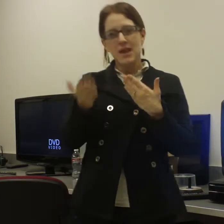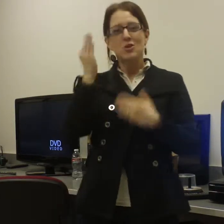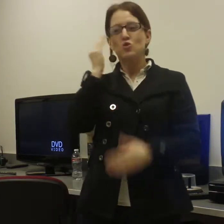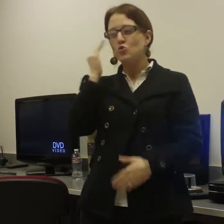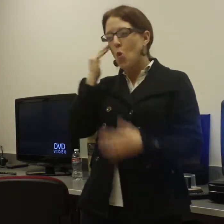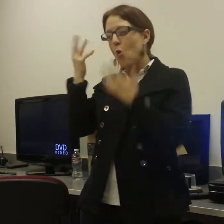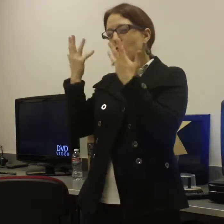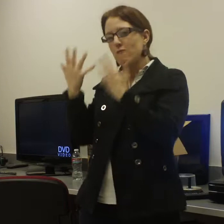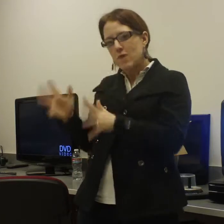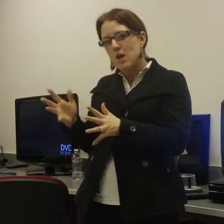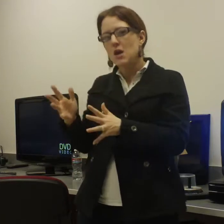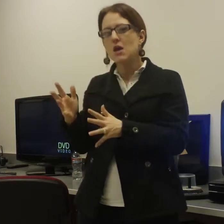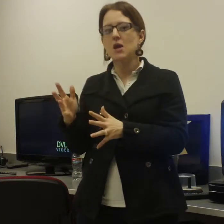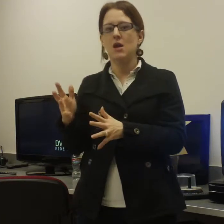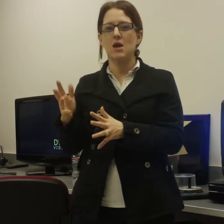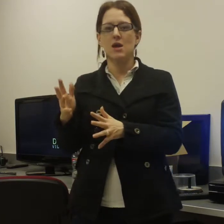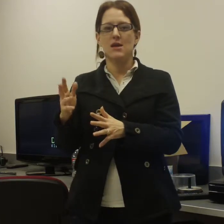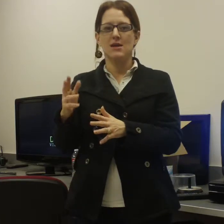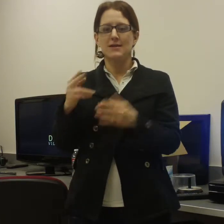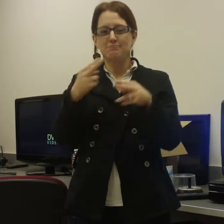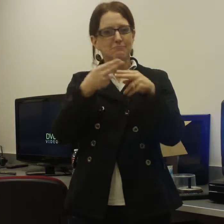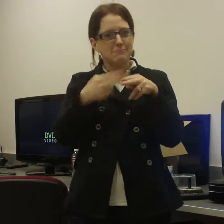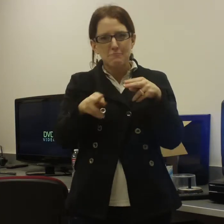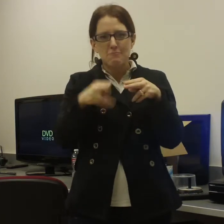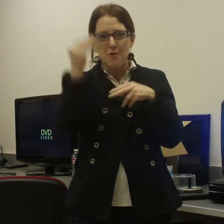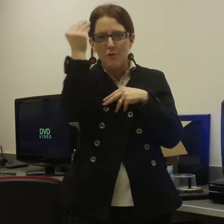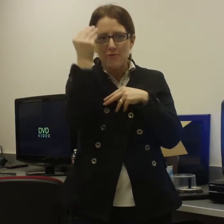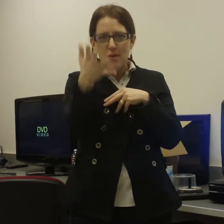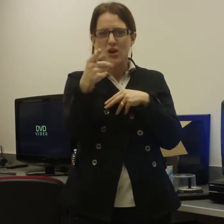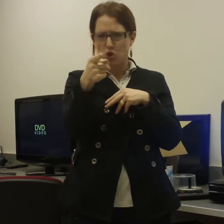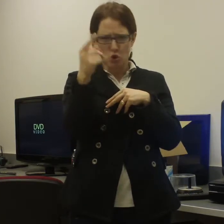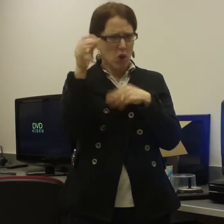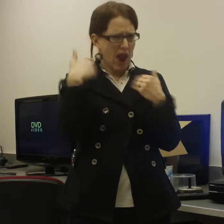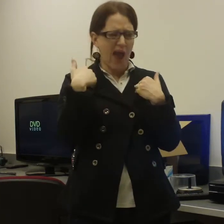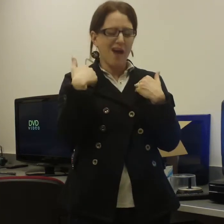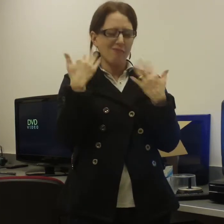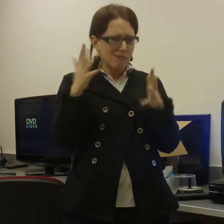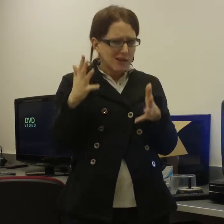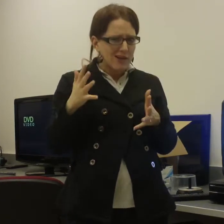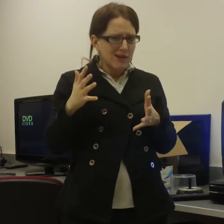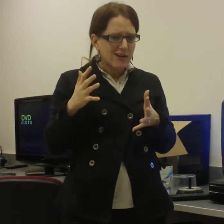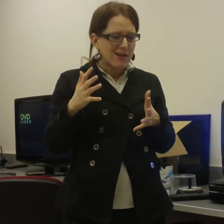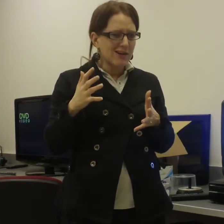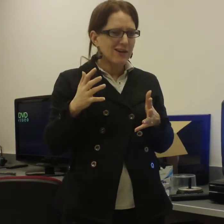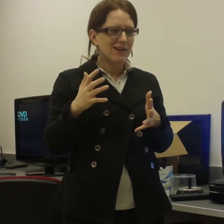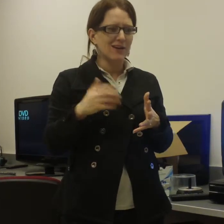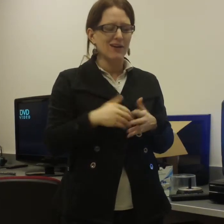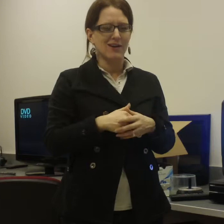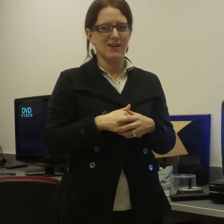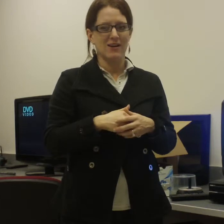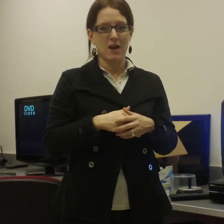base information that you should already have. Lauren, what's another part? Artery.